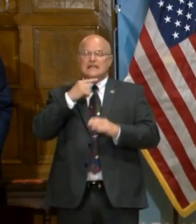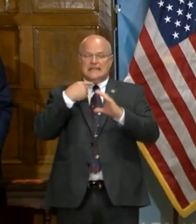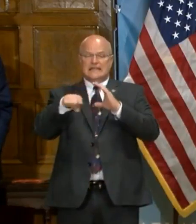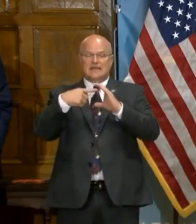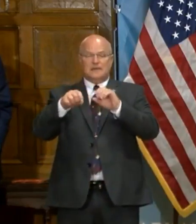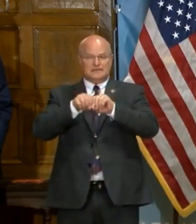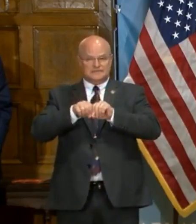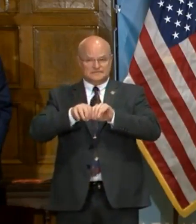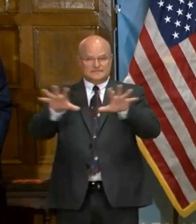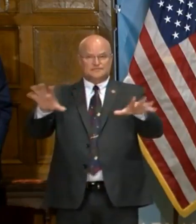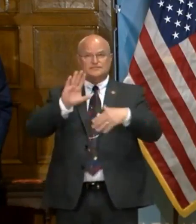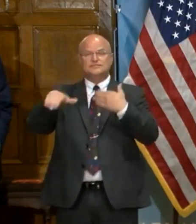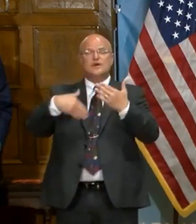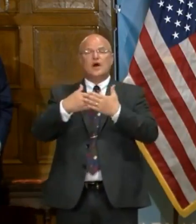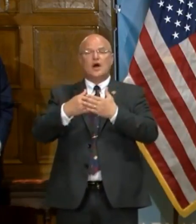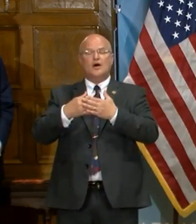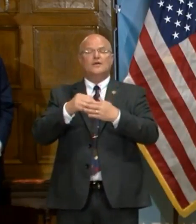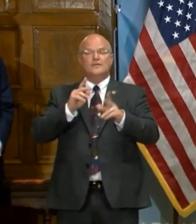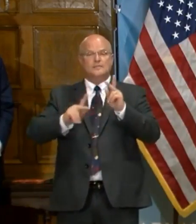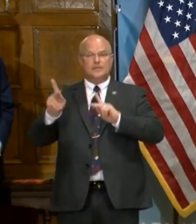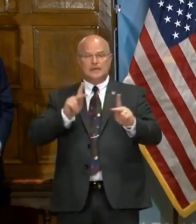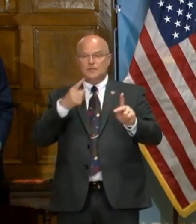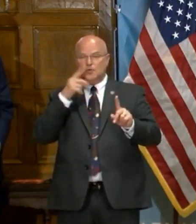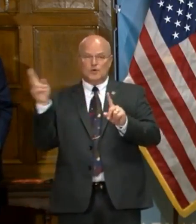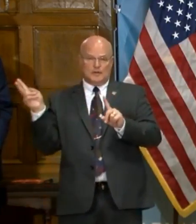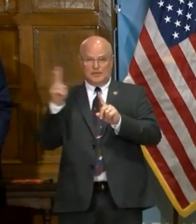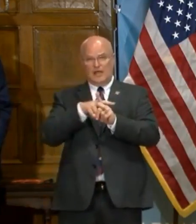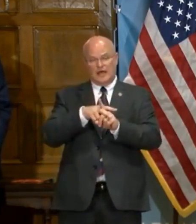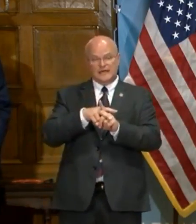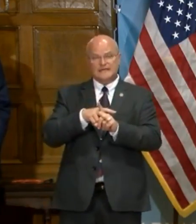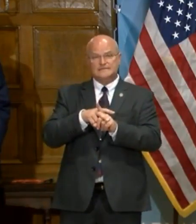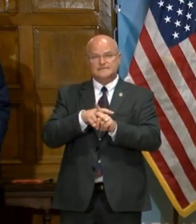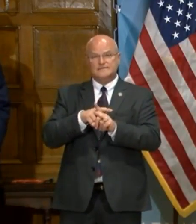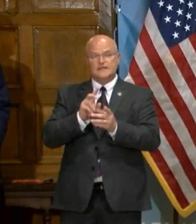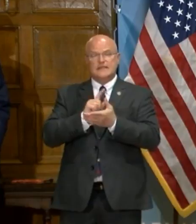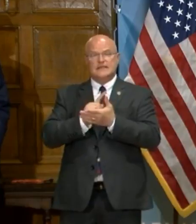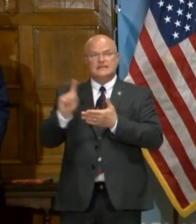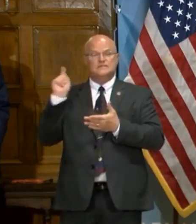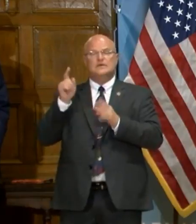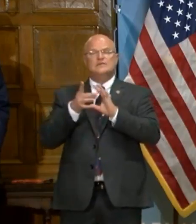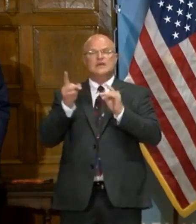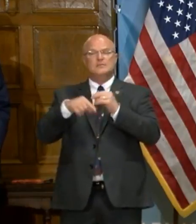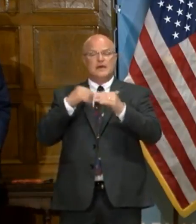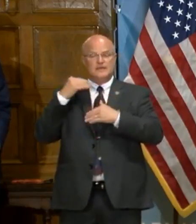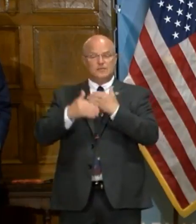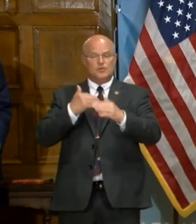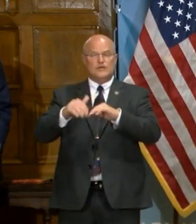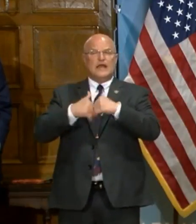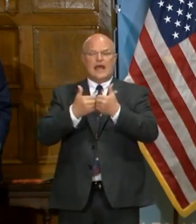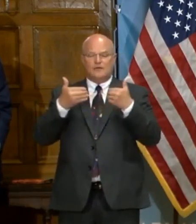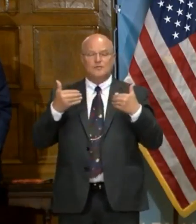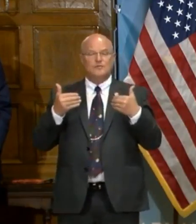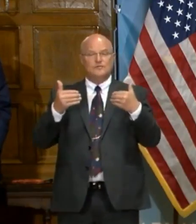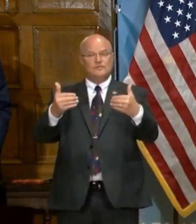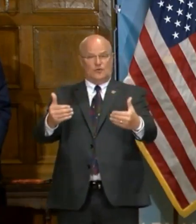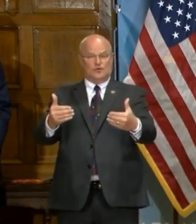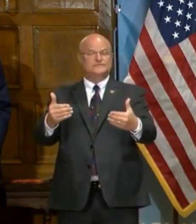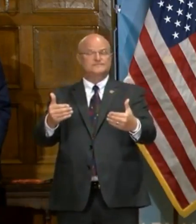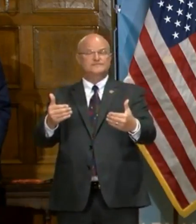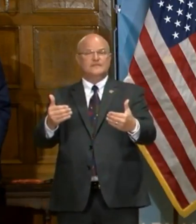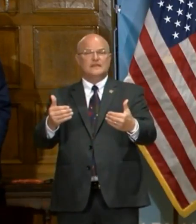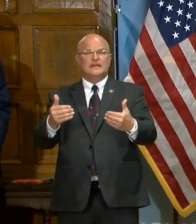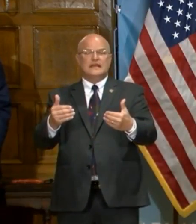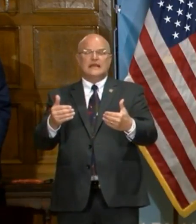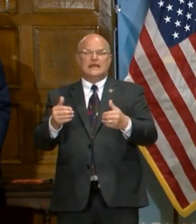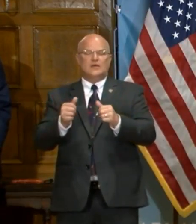email did go out to all the pandemic unemployment applicants last week talking about the process and how we move forward.